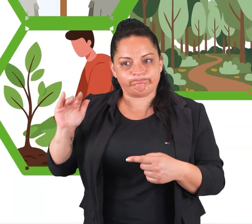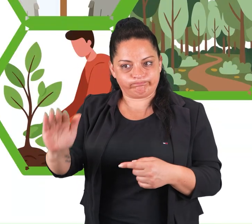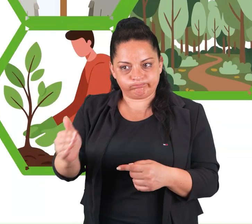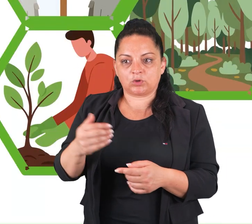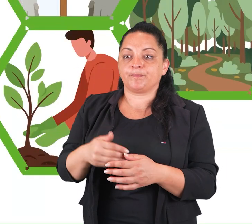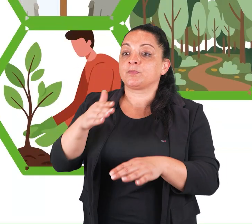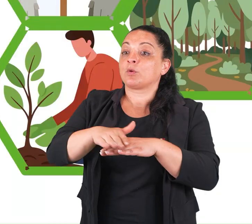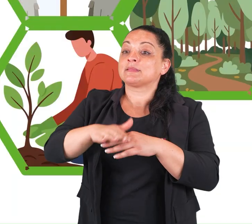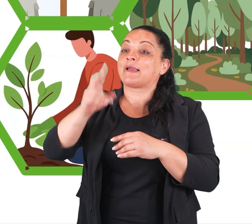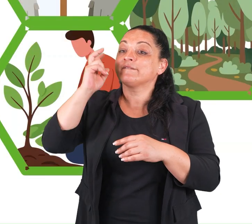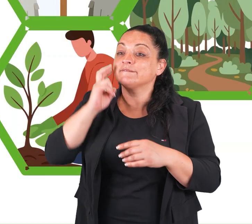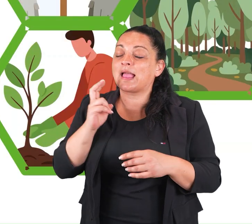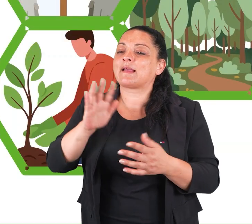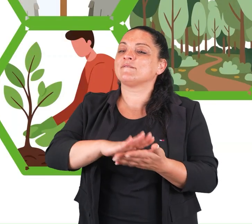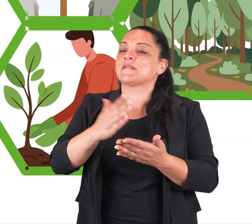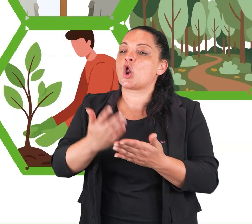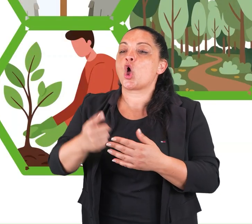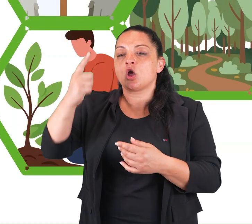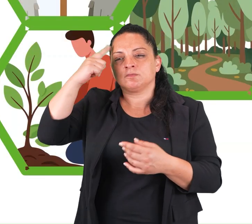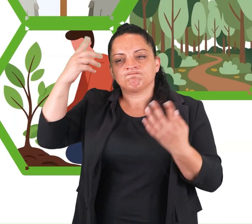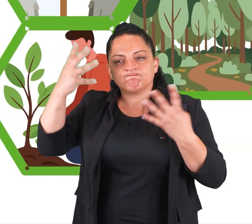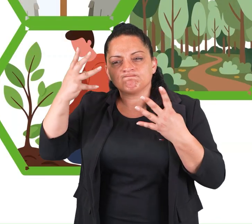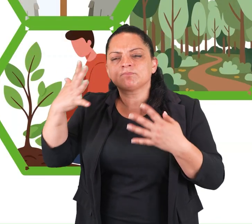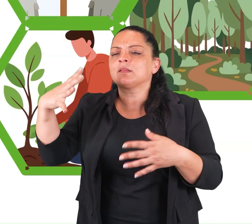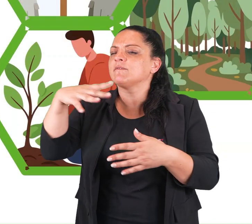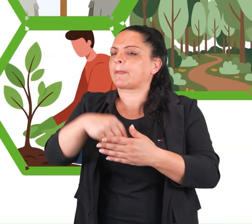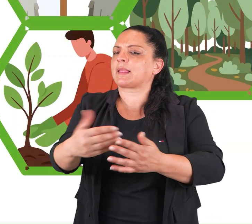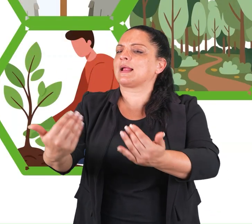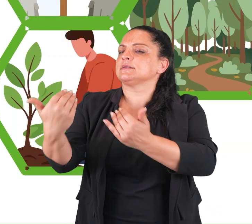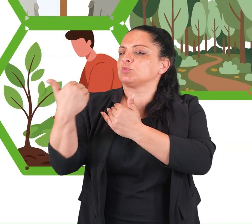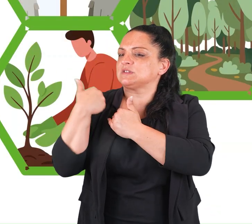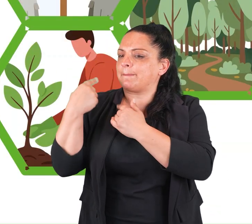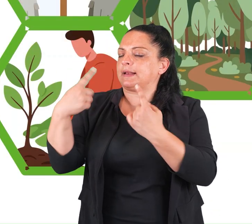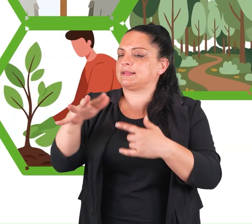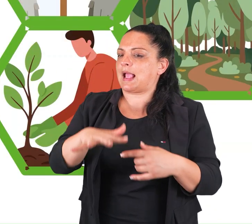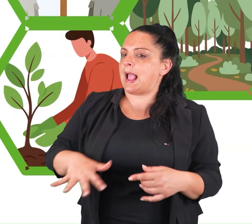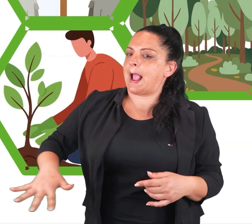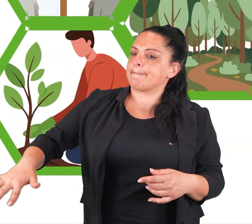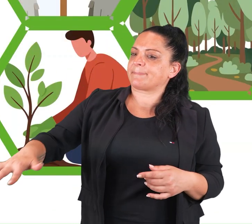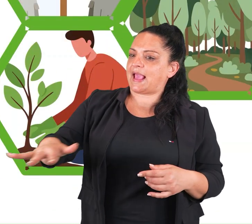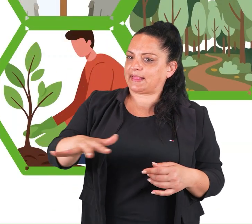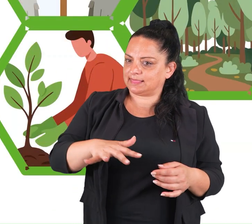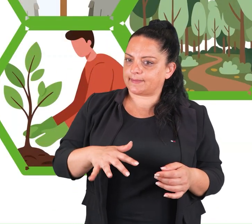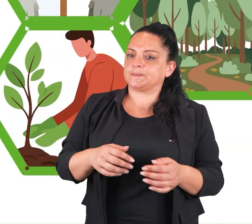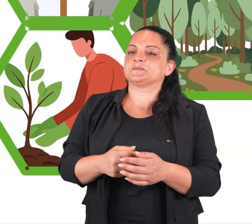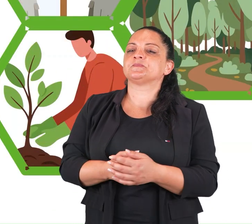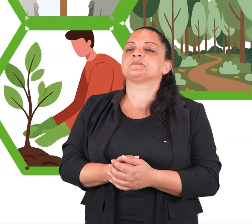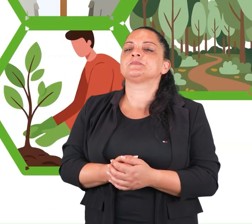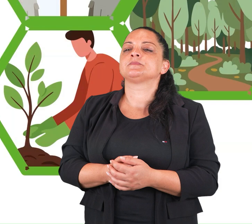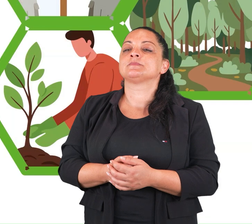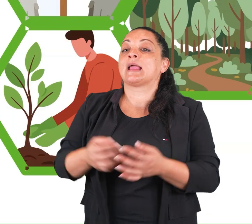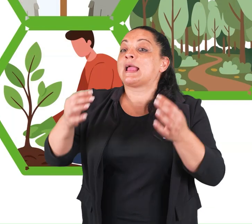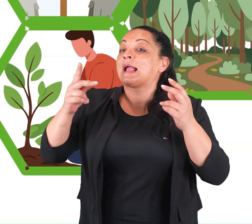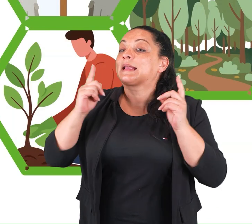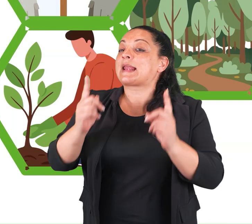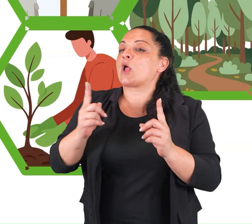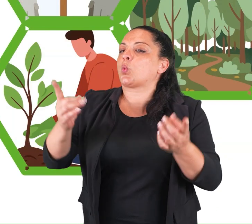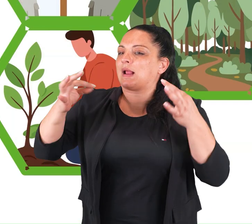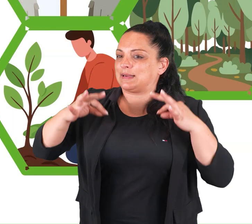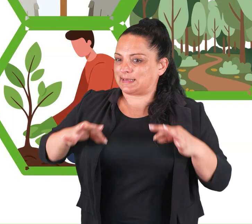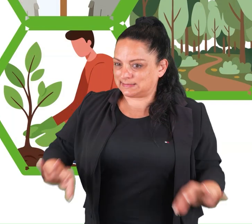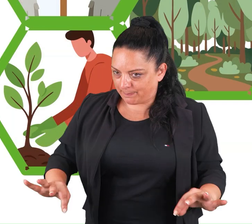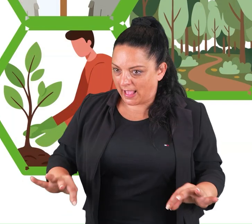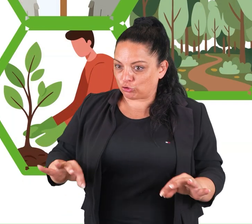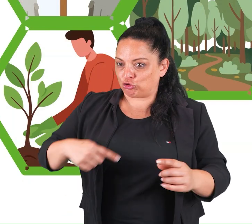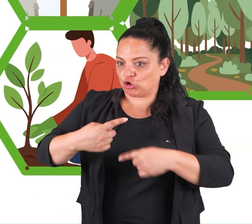in daily tasks. Green skills about value and mindsets include the responsibility for the